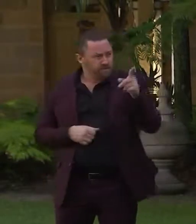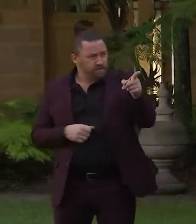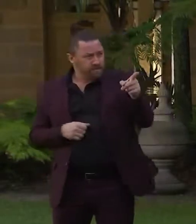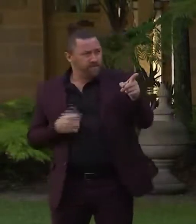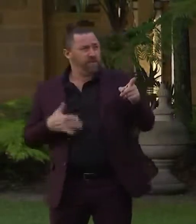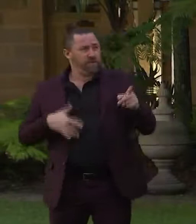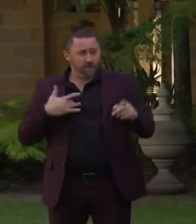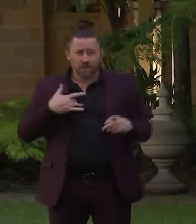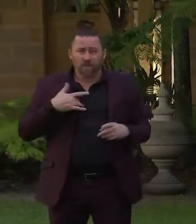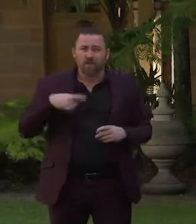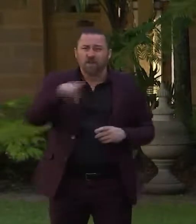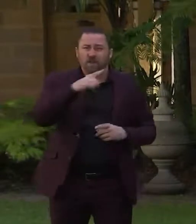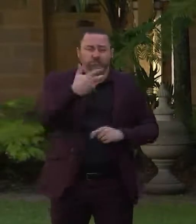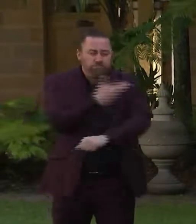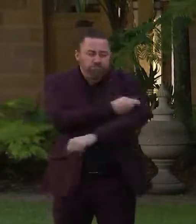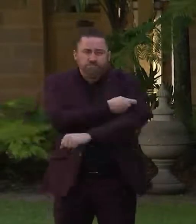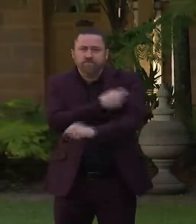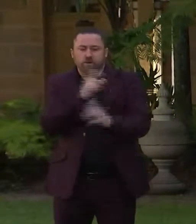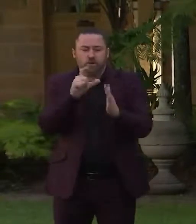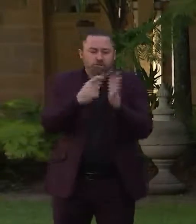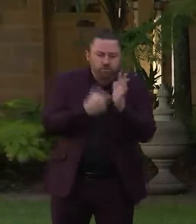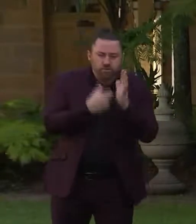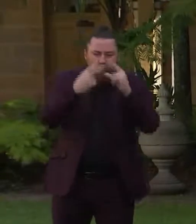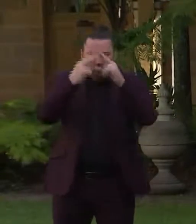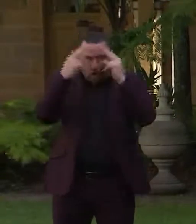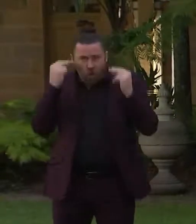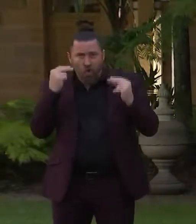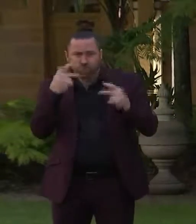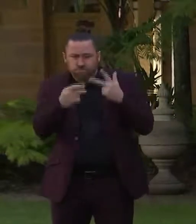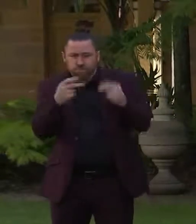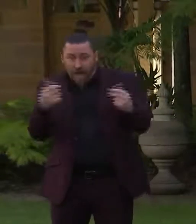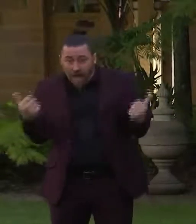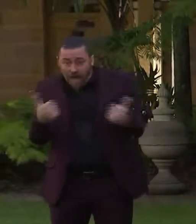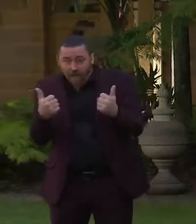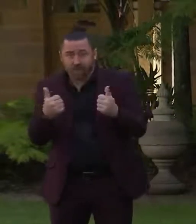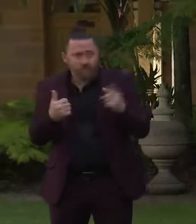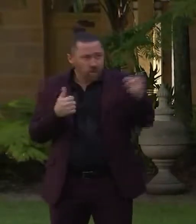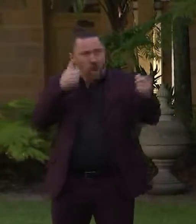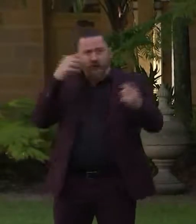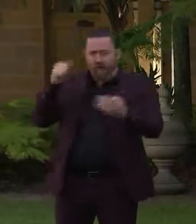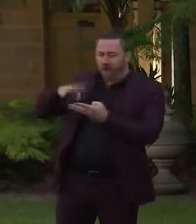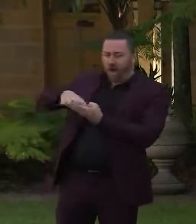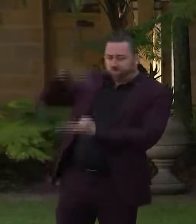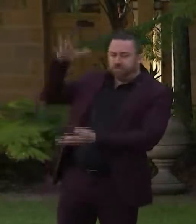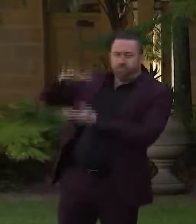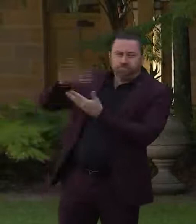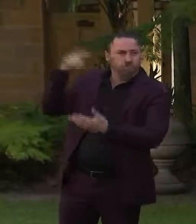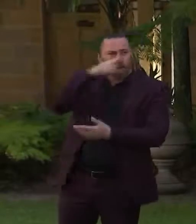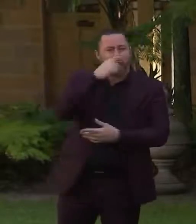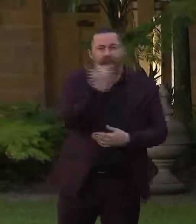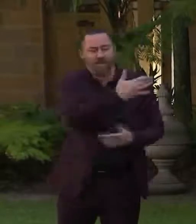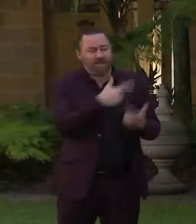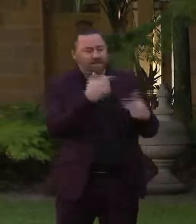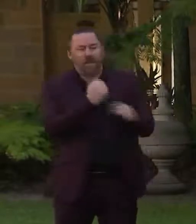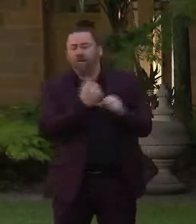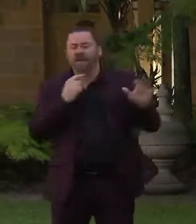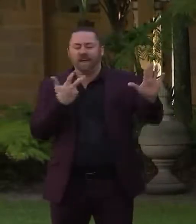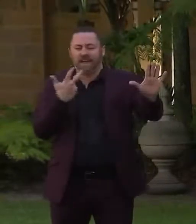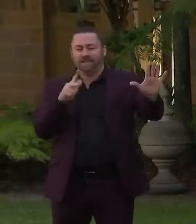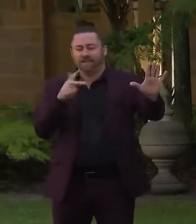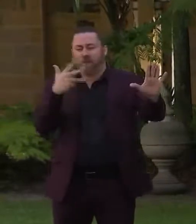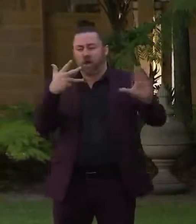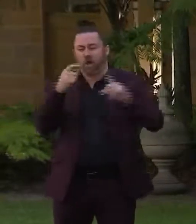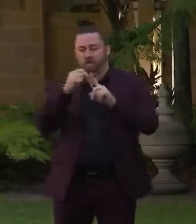get these frontline health staff vaccinated? Because we know the vaccines are there. I can give examples of instances where 89%